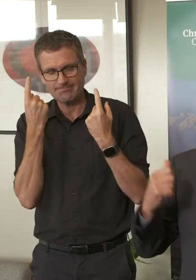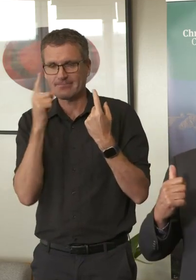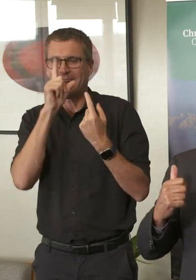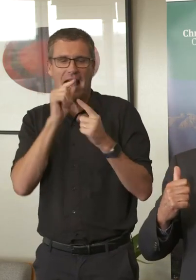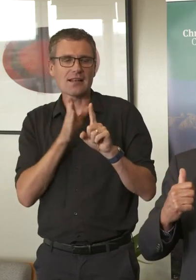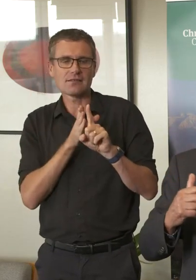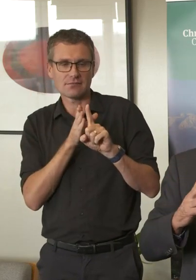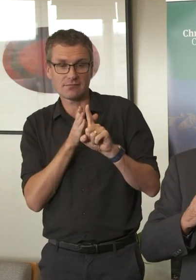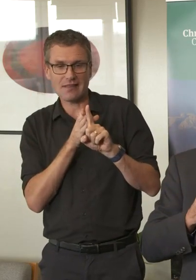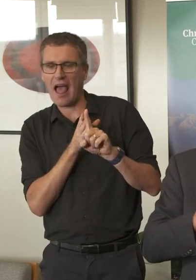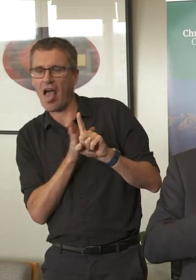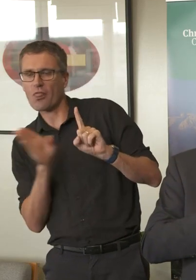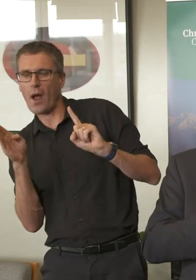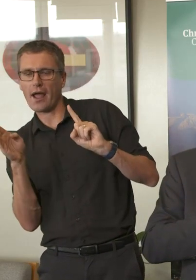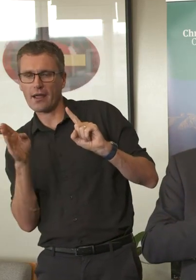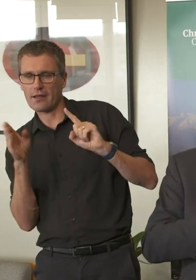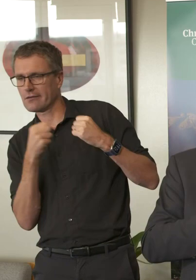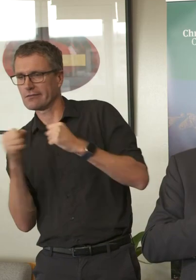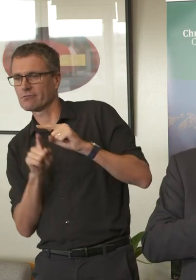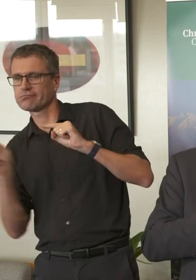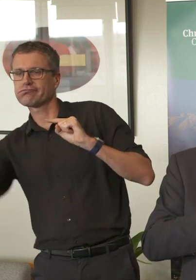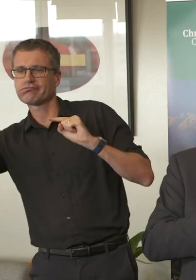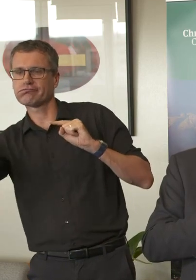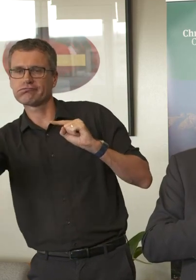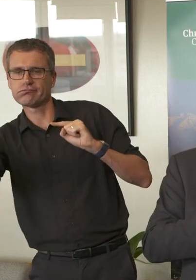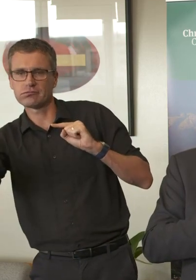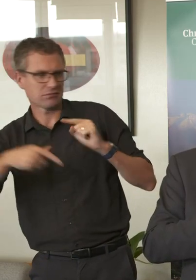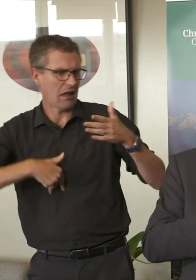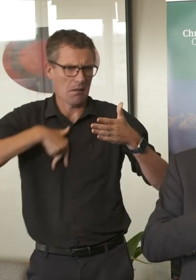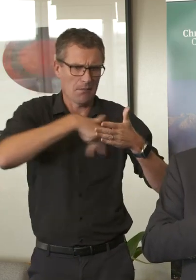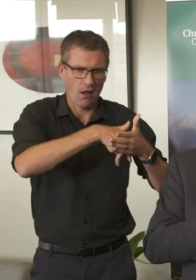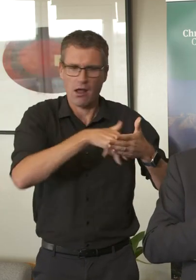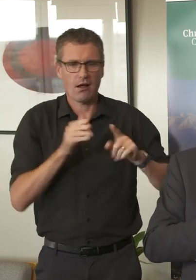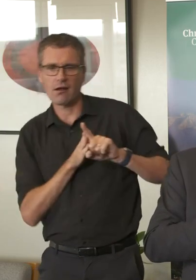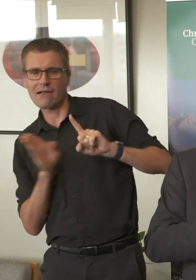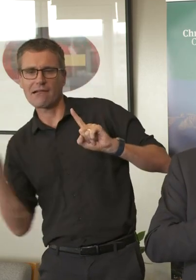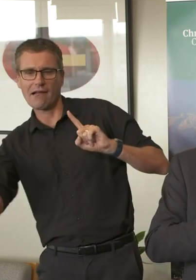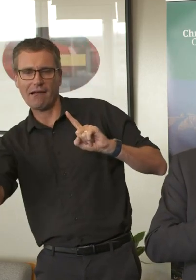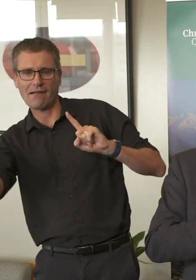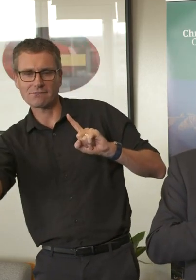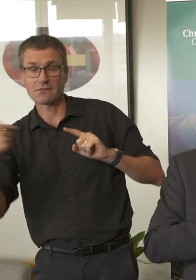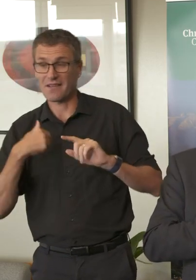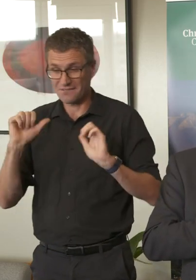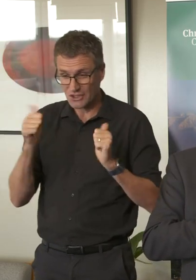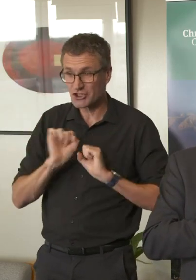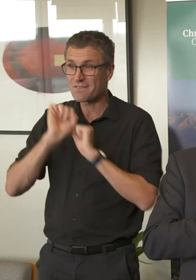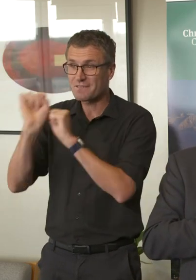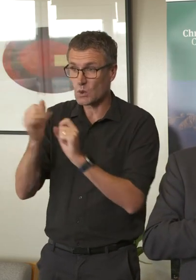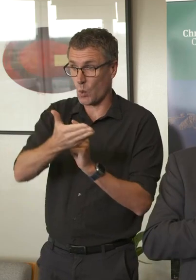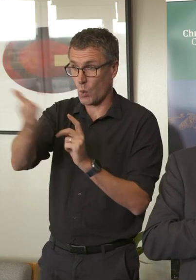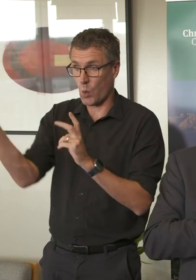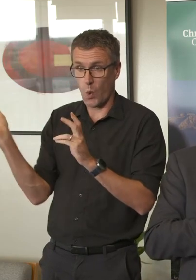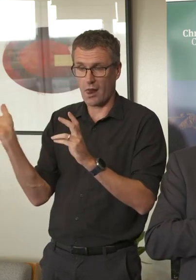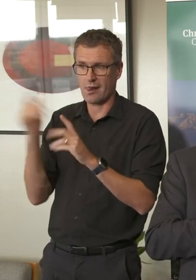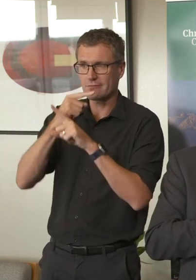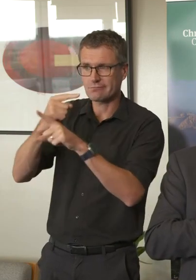and out if they have to. They're not cut off totally. So we're working with them all the time. We've been to see them all today. We've seen, I